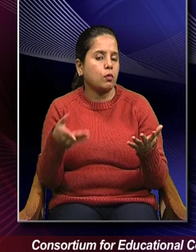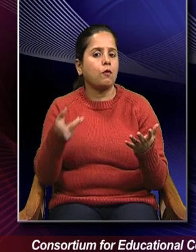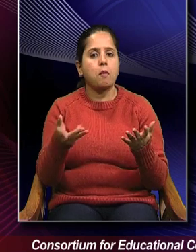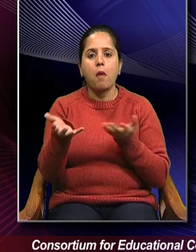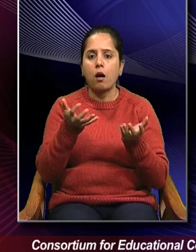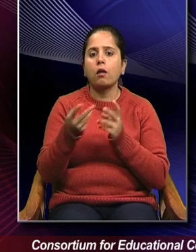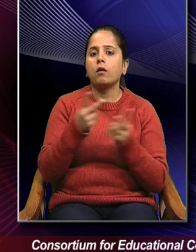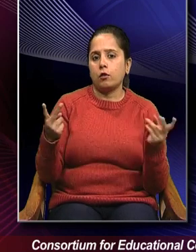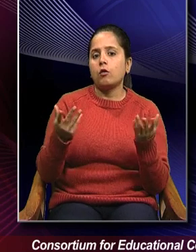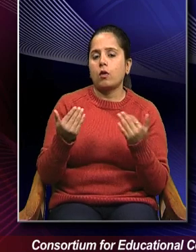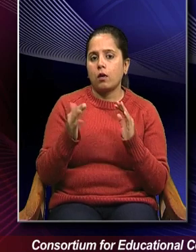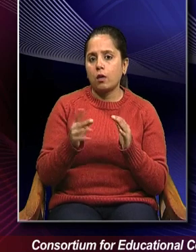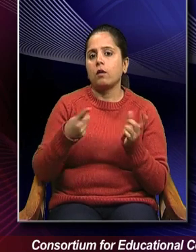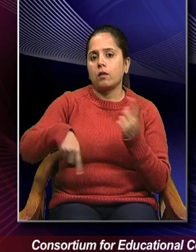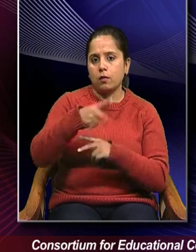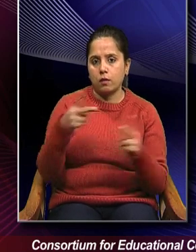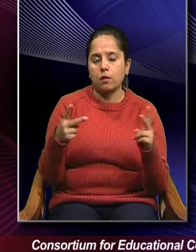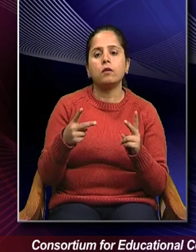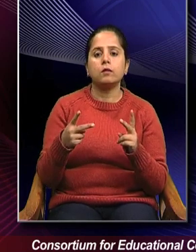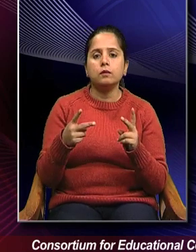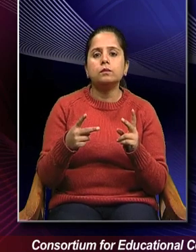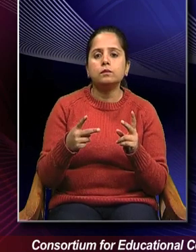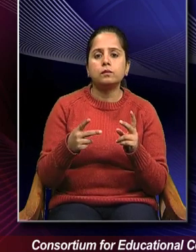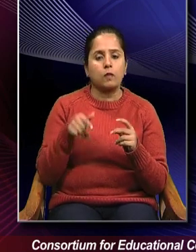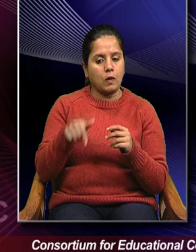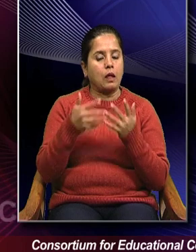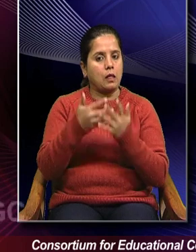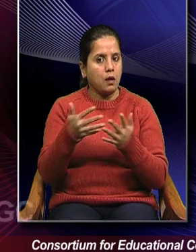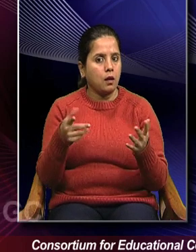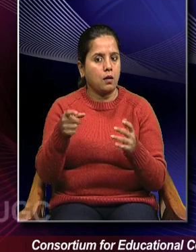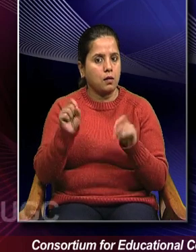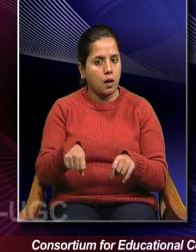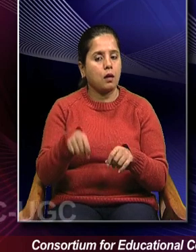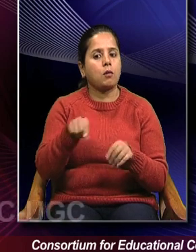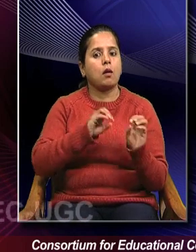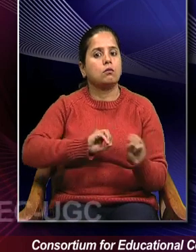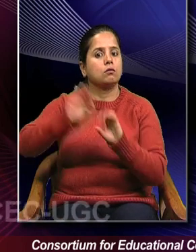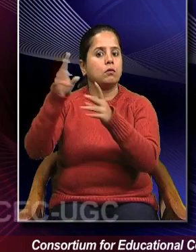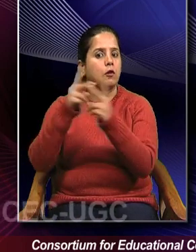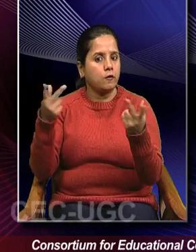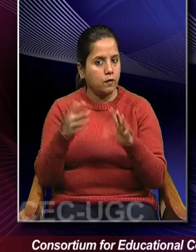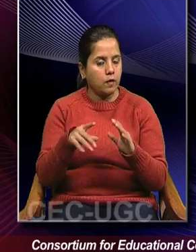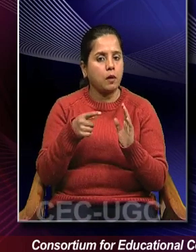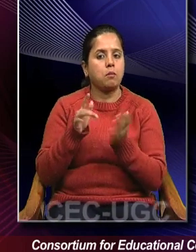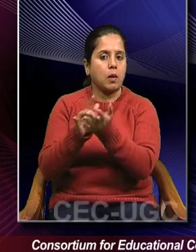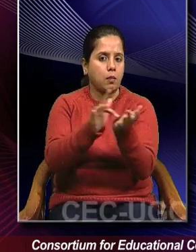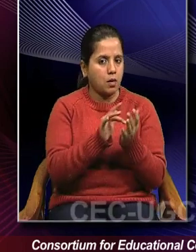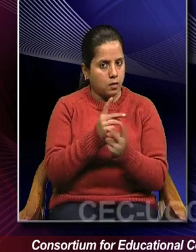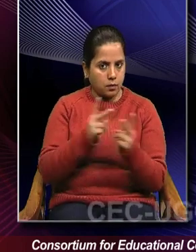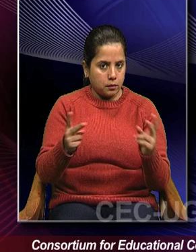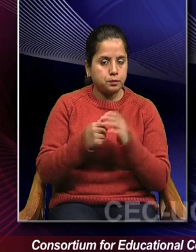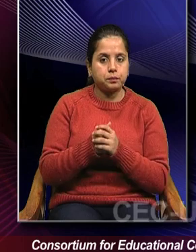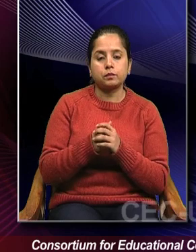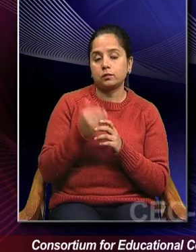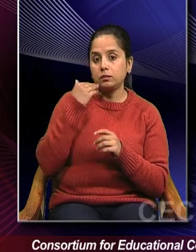well, where we find that these the products, they could be sent to these regions. And